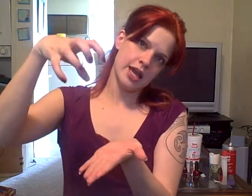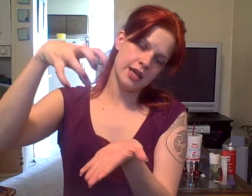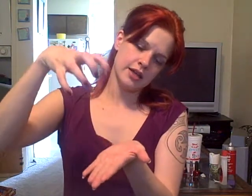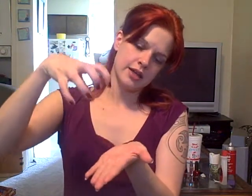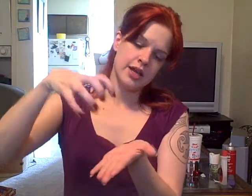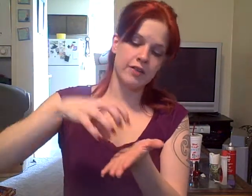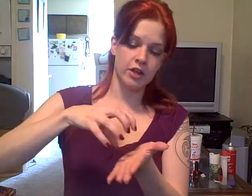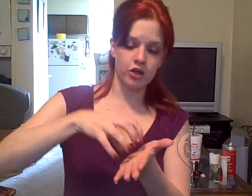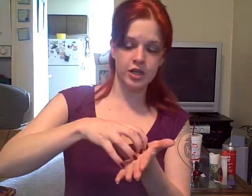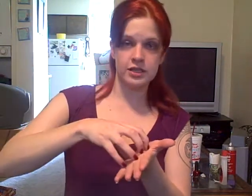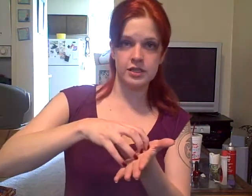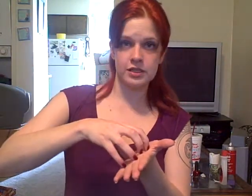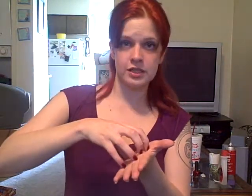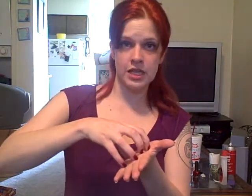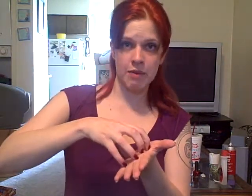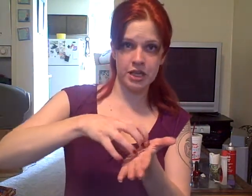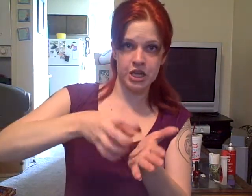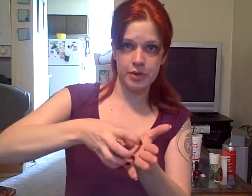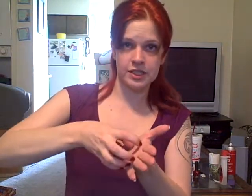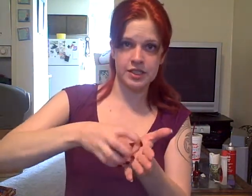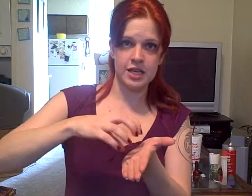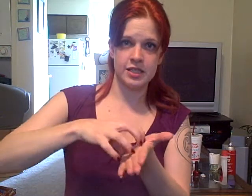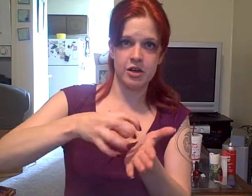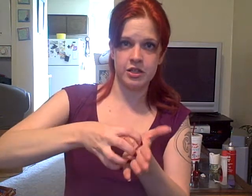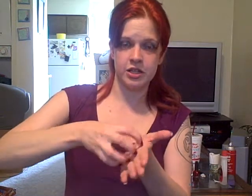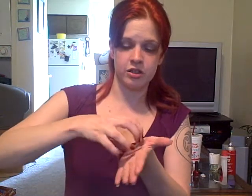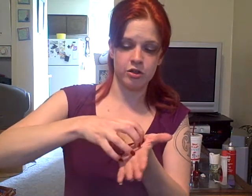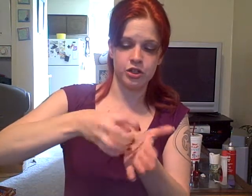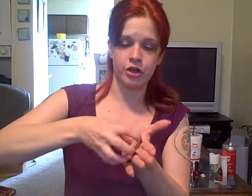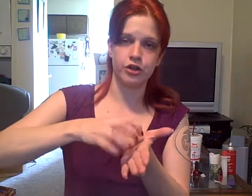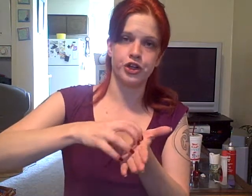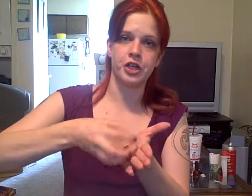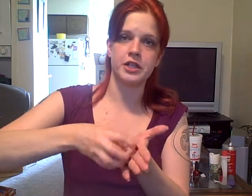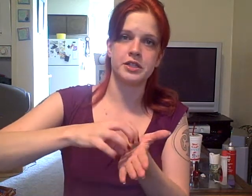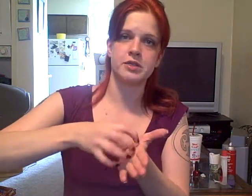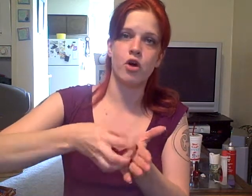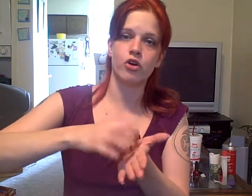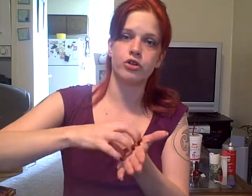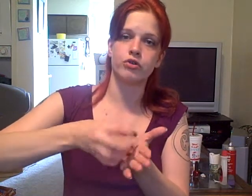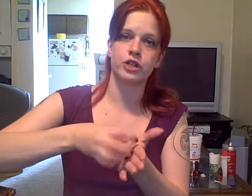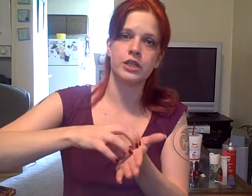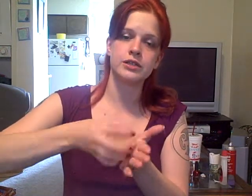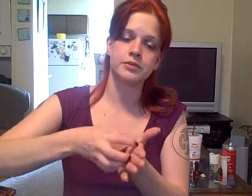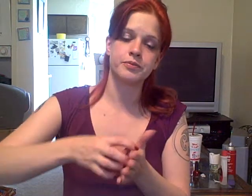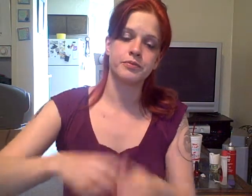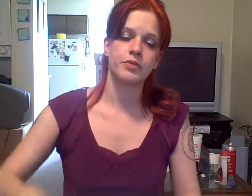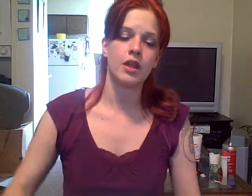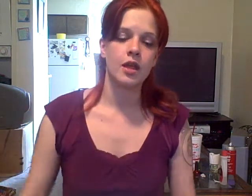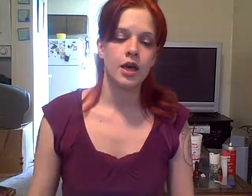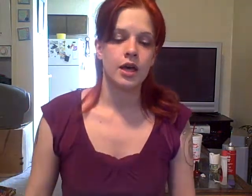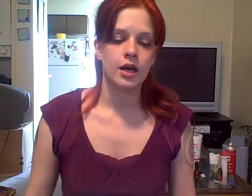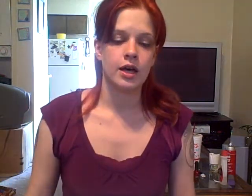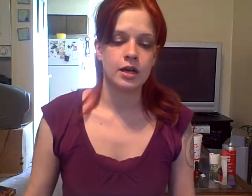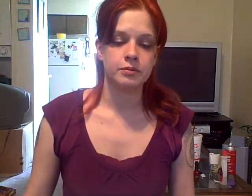Cake. And then cookies, the same hand shape, but it stays there and it does a little turn. Cookie is small. Cookies.